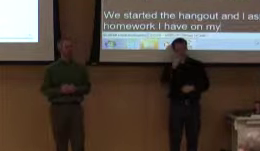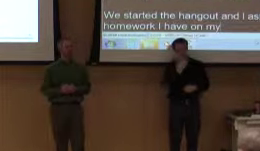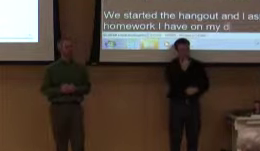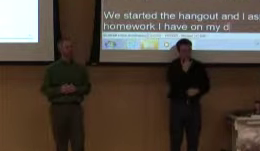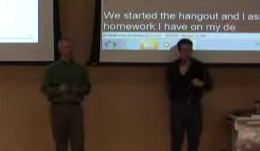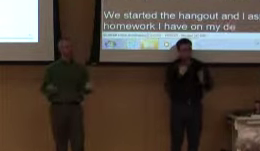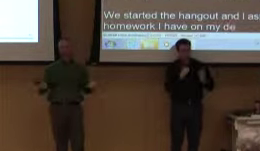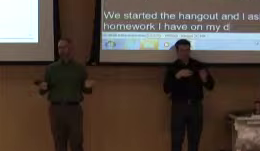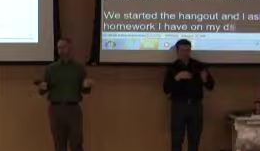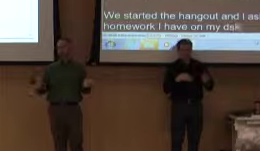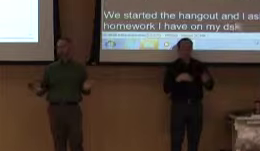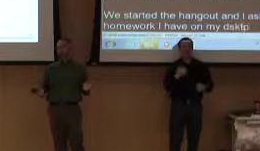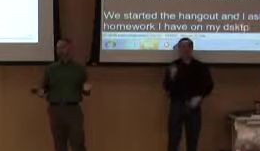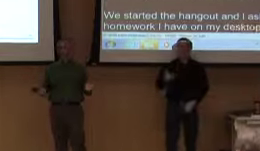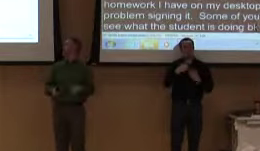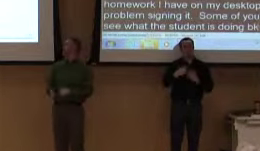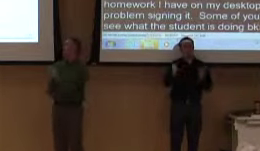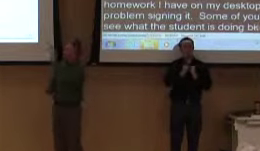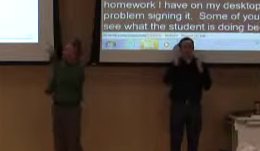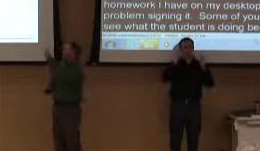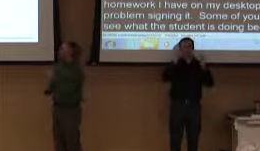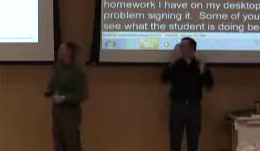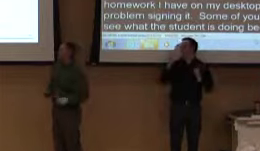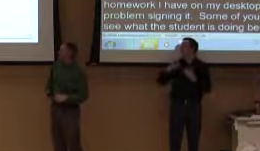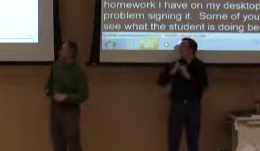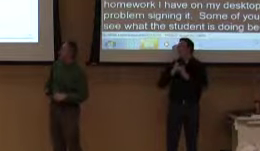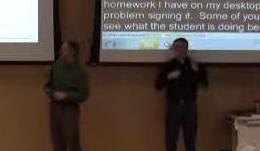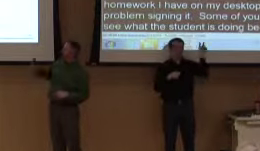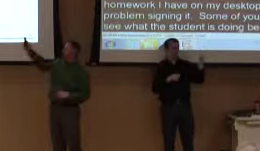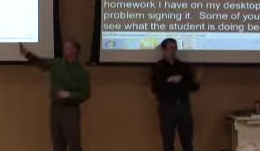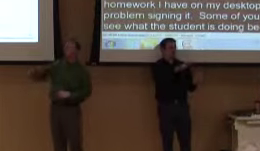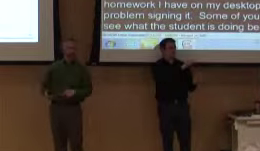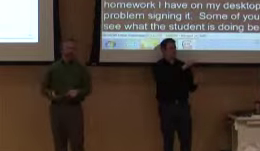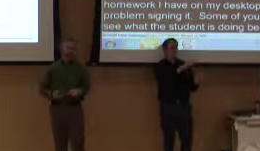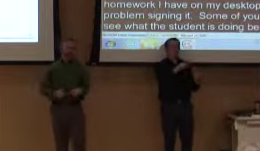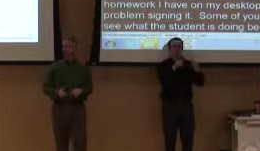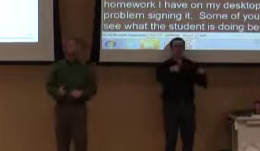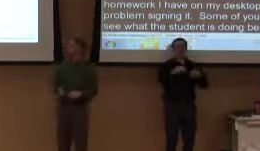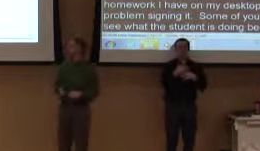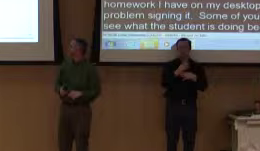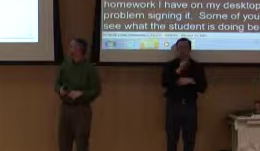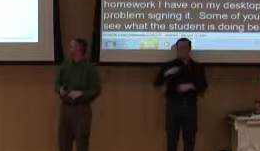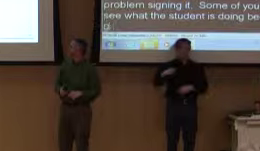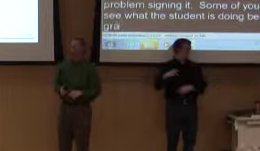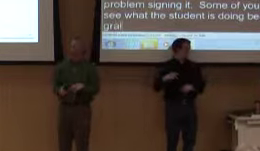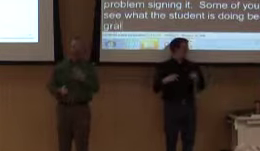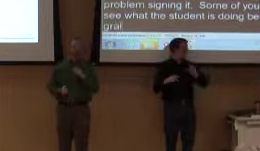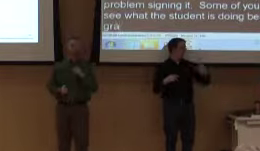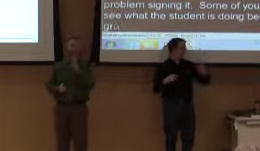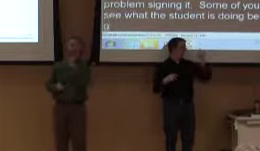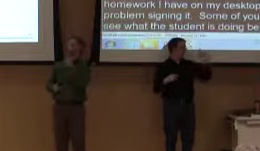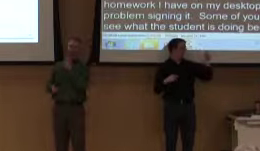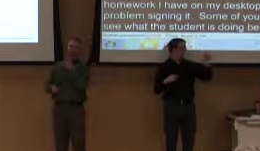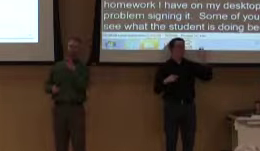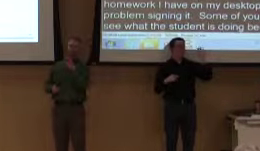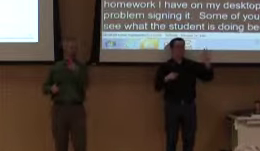wrong. But anyone with experience, by clicking on the screen share app on the left-hand side, now